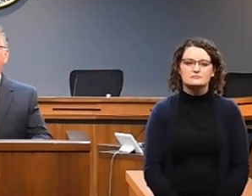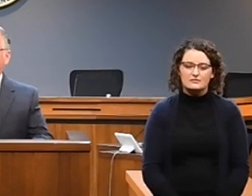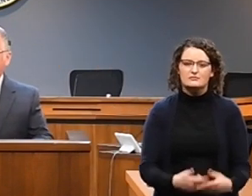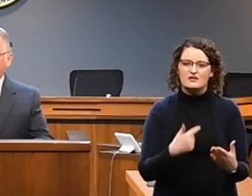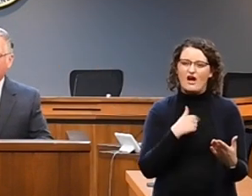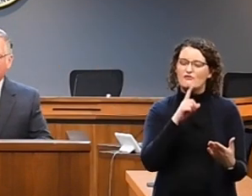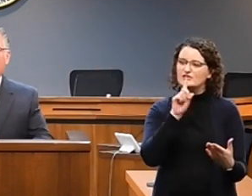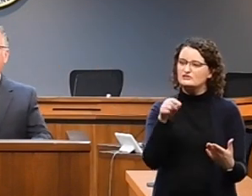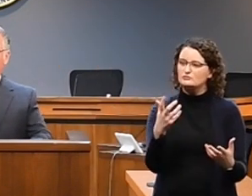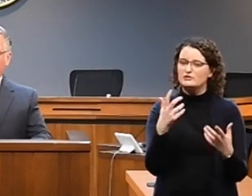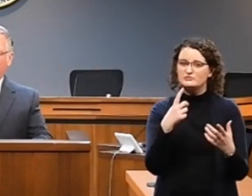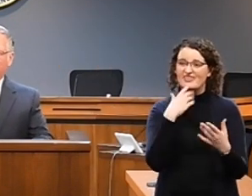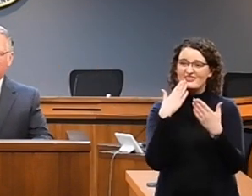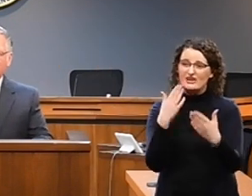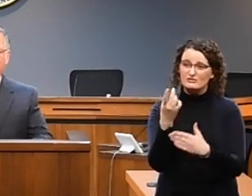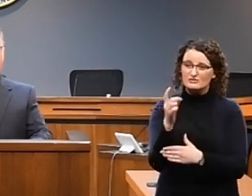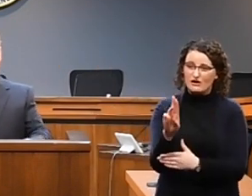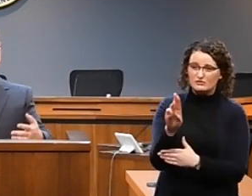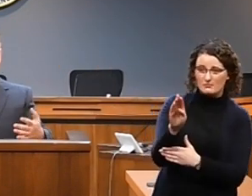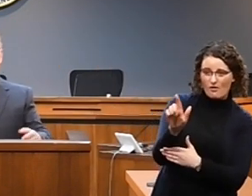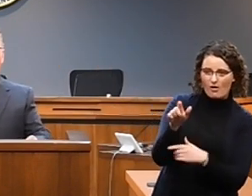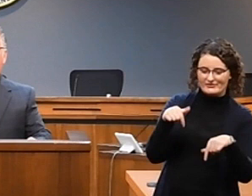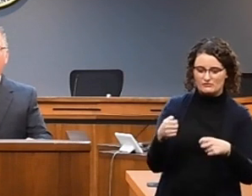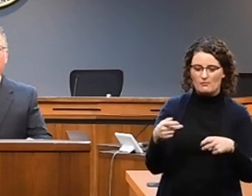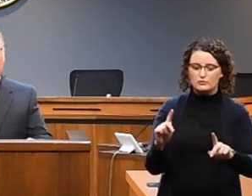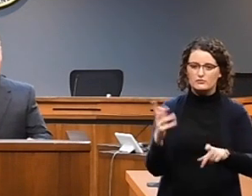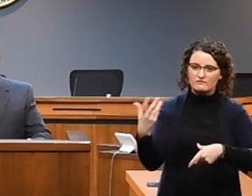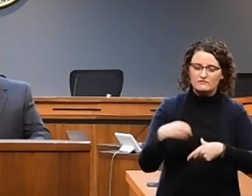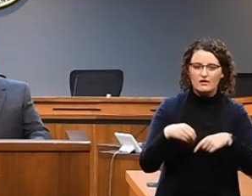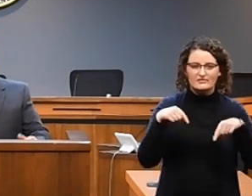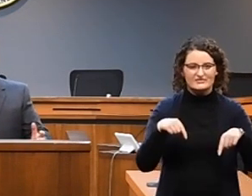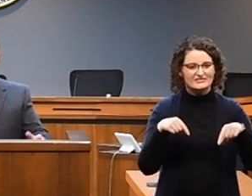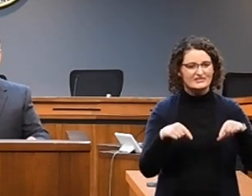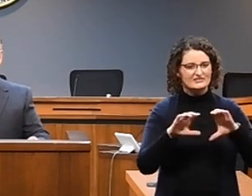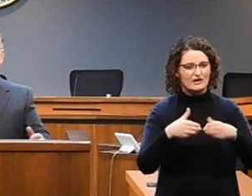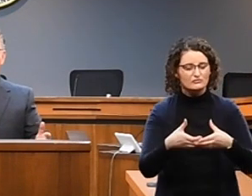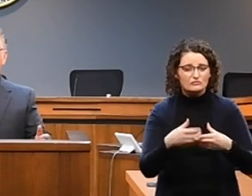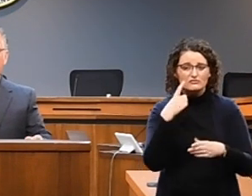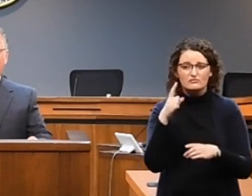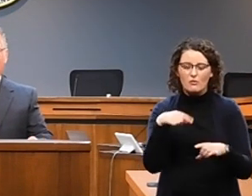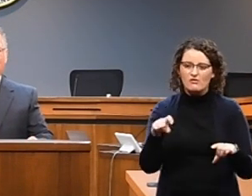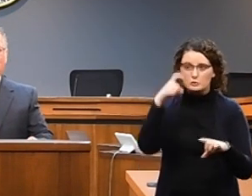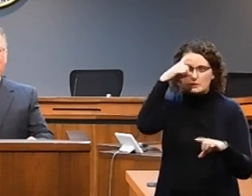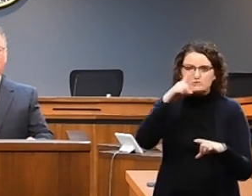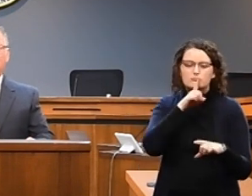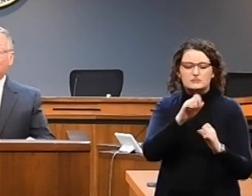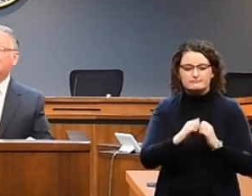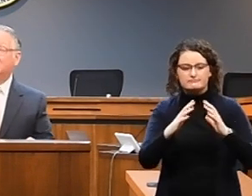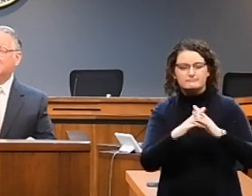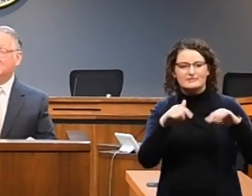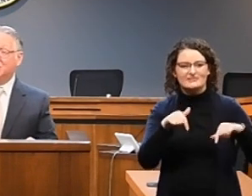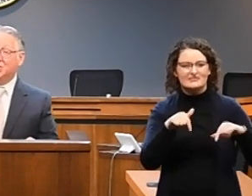I just want to also say thank you to Dr. Ball for the opportunity to be part of this council and for the wisdom to create this.